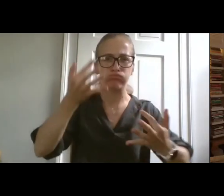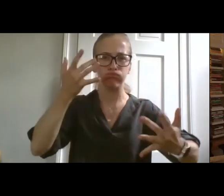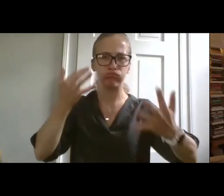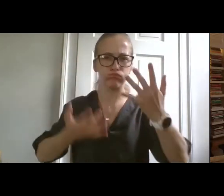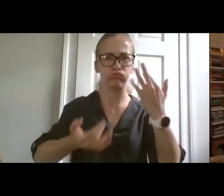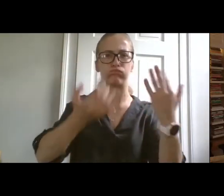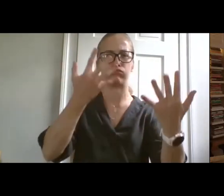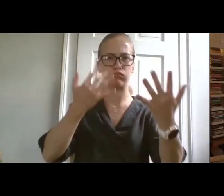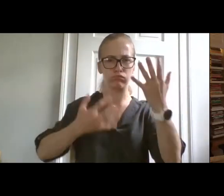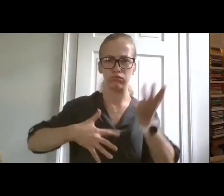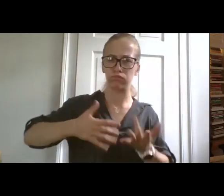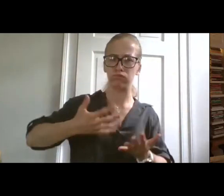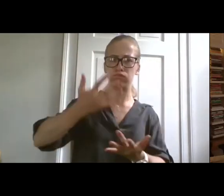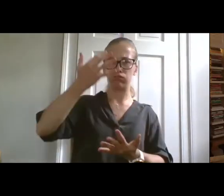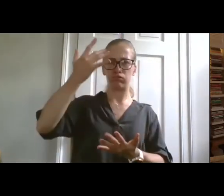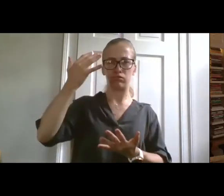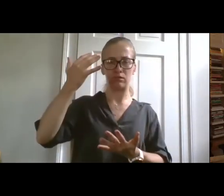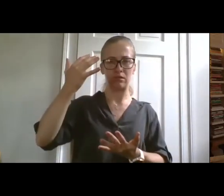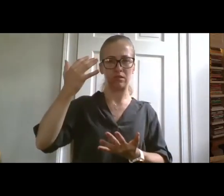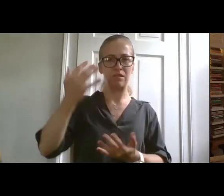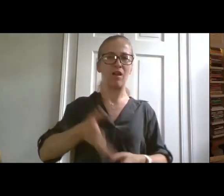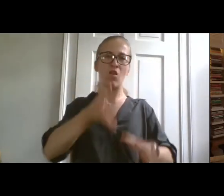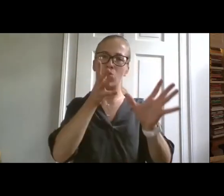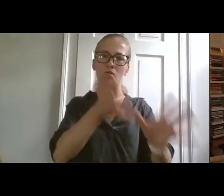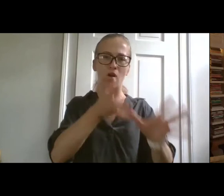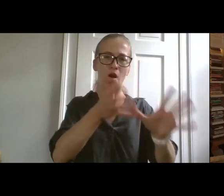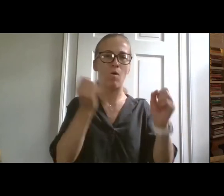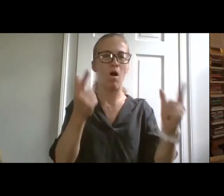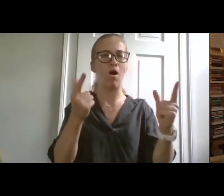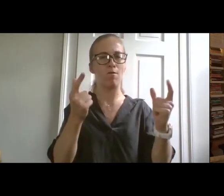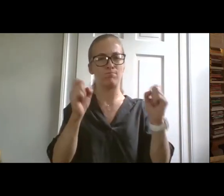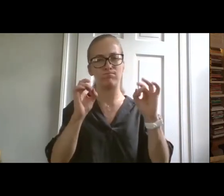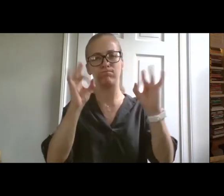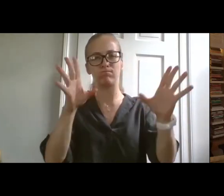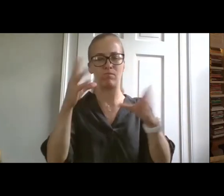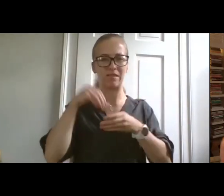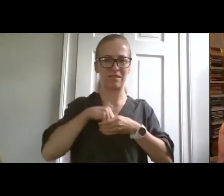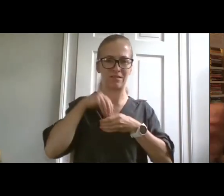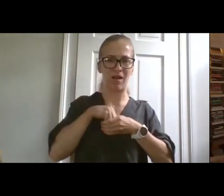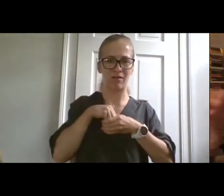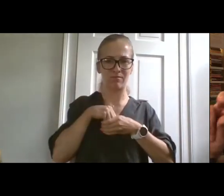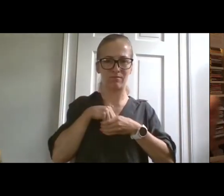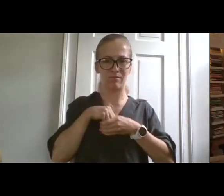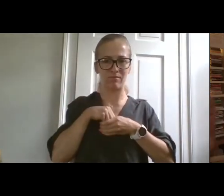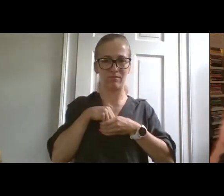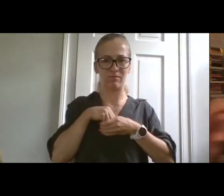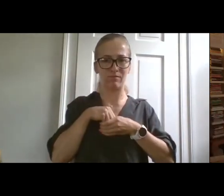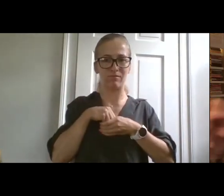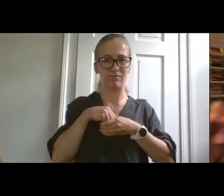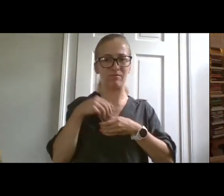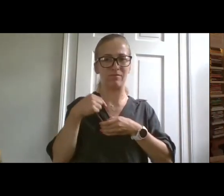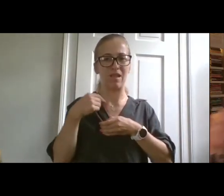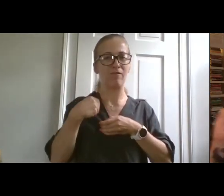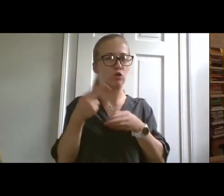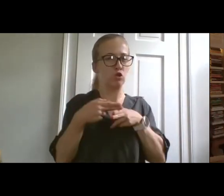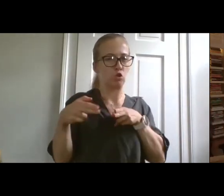inches high. No wonder he throws up all the rough stuff he's held inside. I'm going to skip forward. There's a little